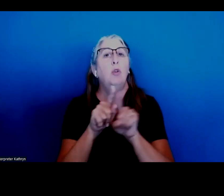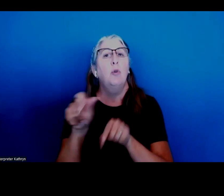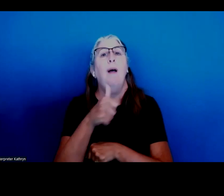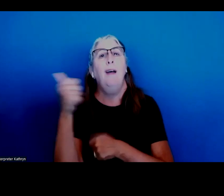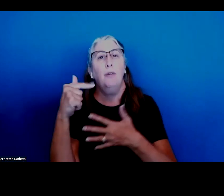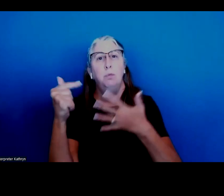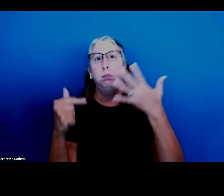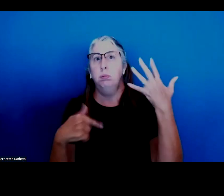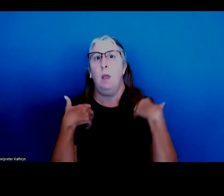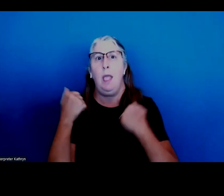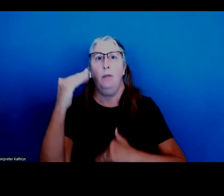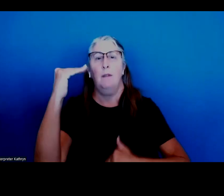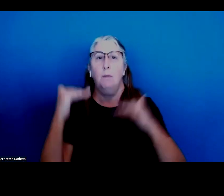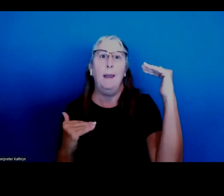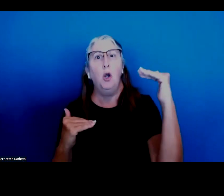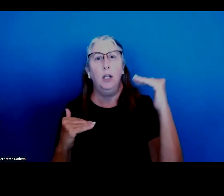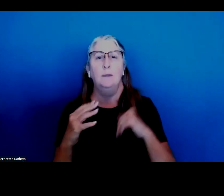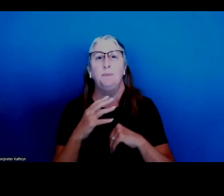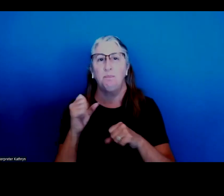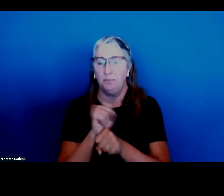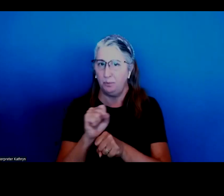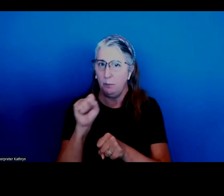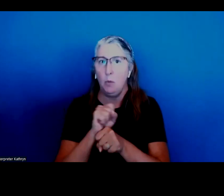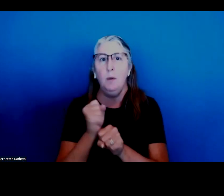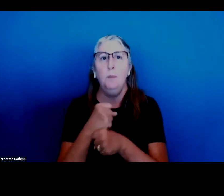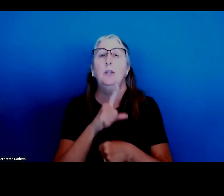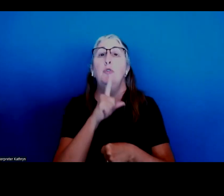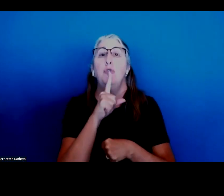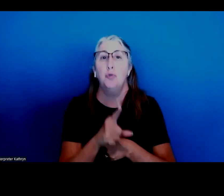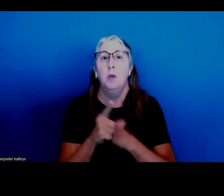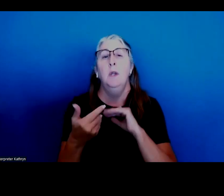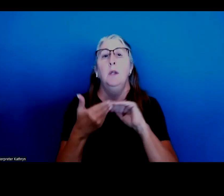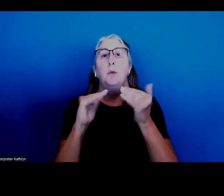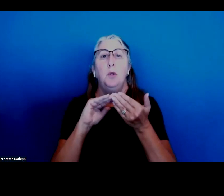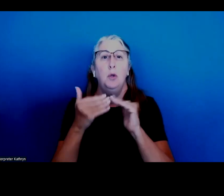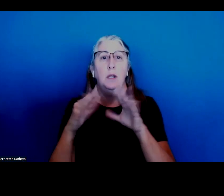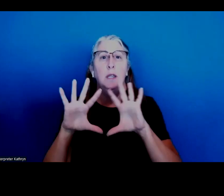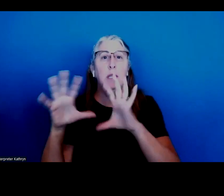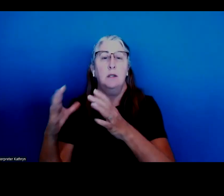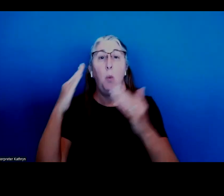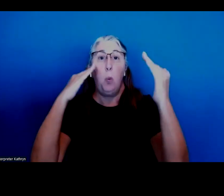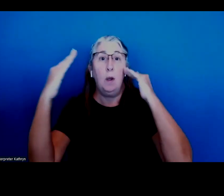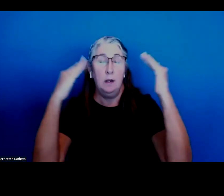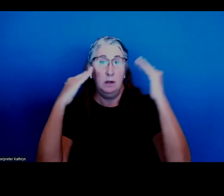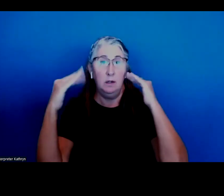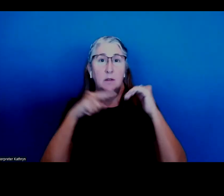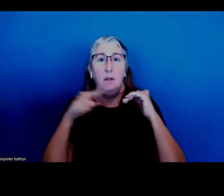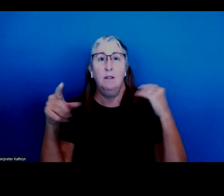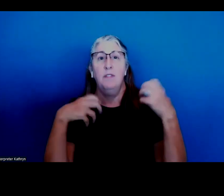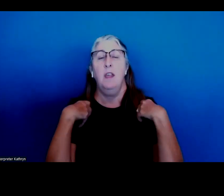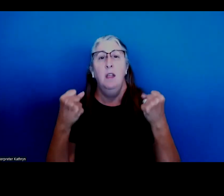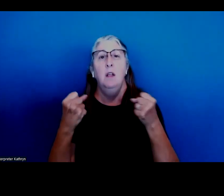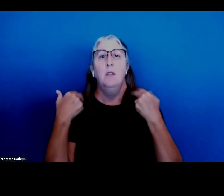health disparities and working to ensure communities' awareness of the health and human